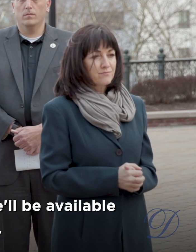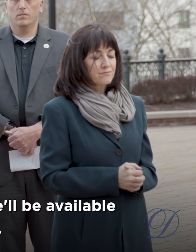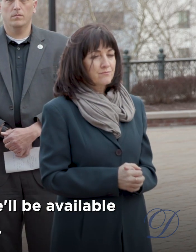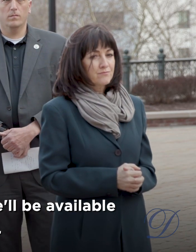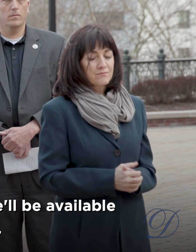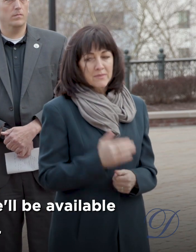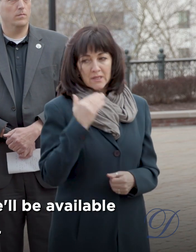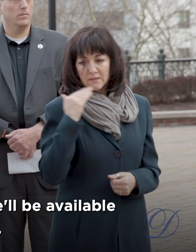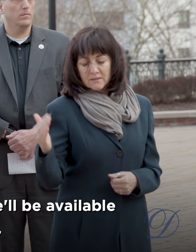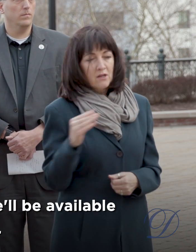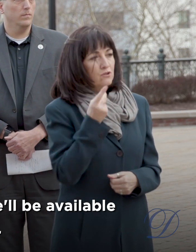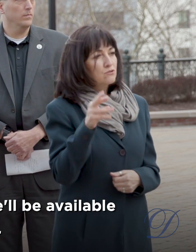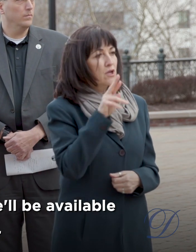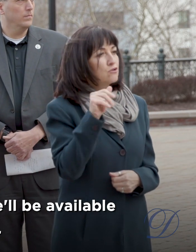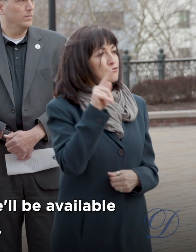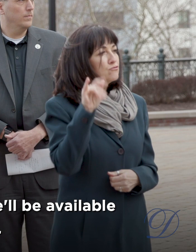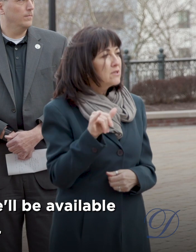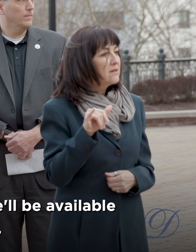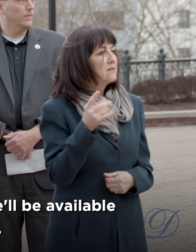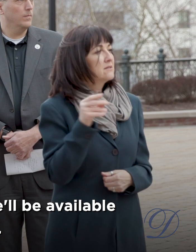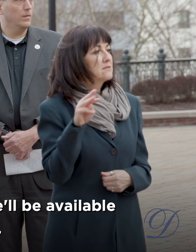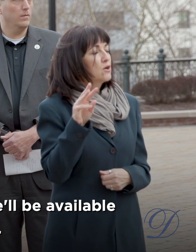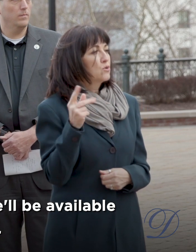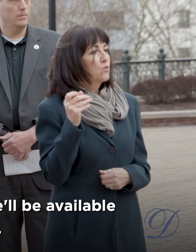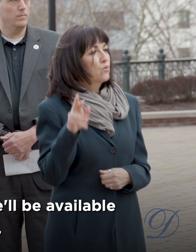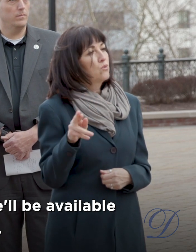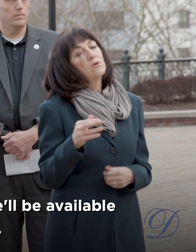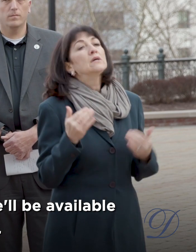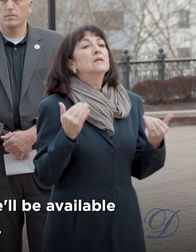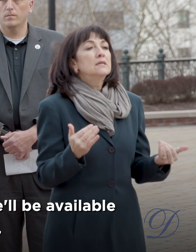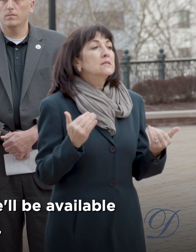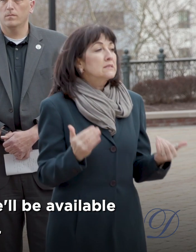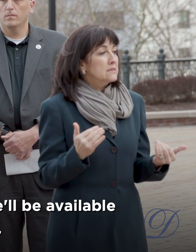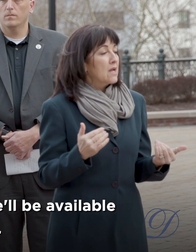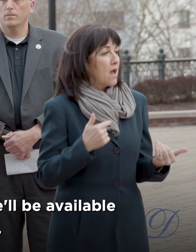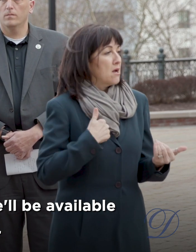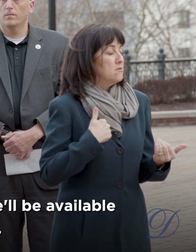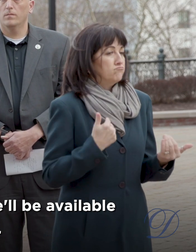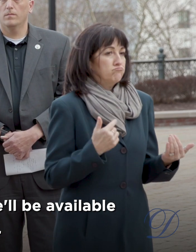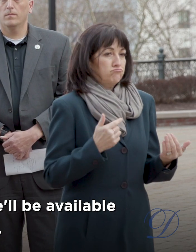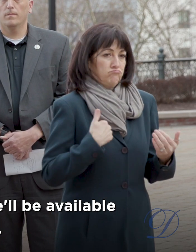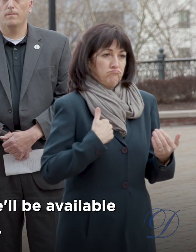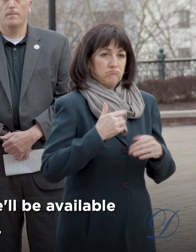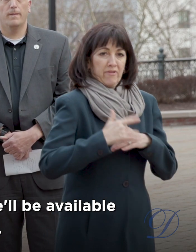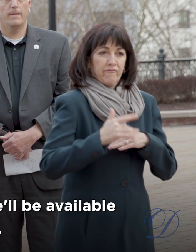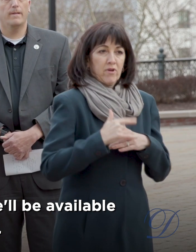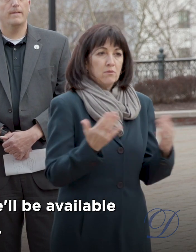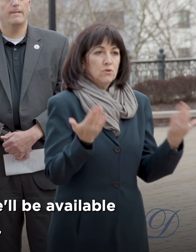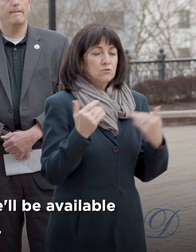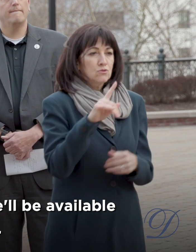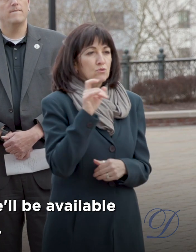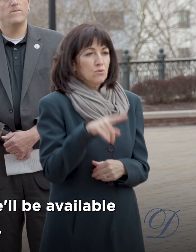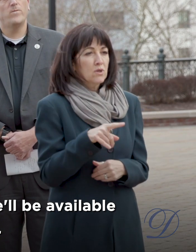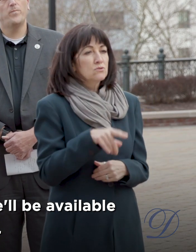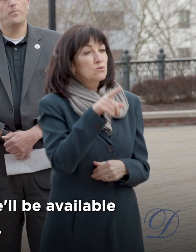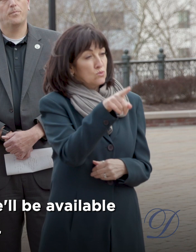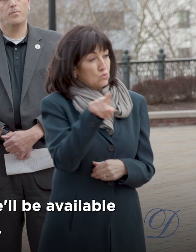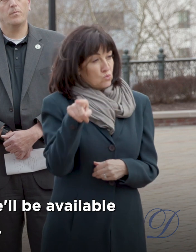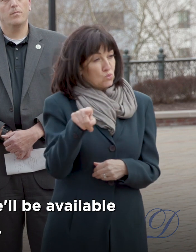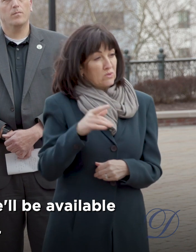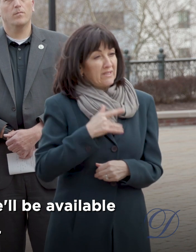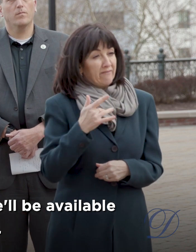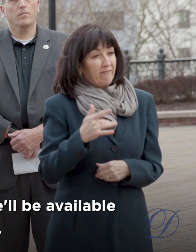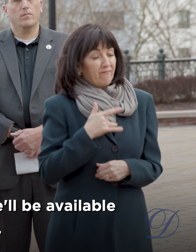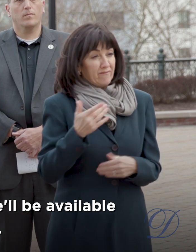Thank you, Dr. Rattay and Dr. Walker, and now we'll be available for some questions. Do you feel that Delaware has